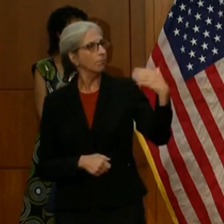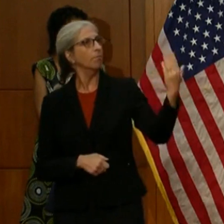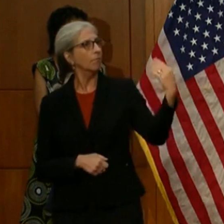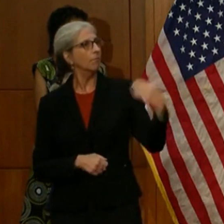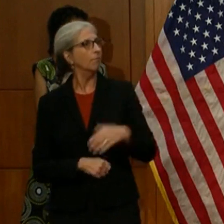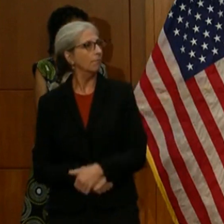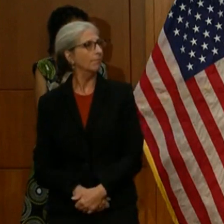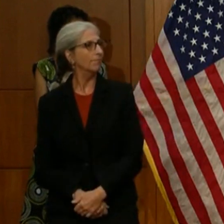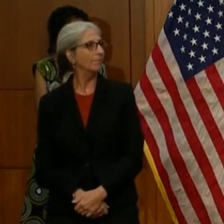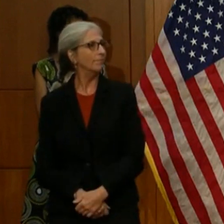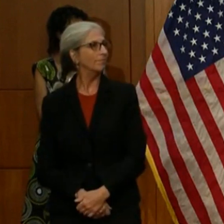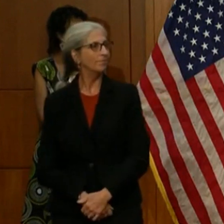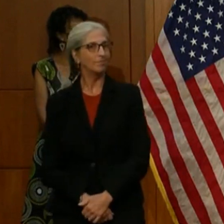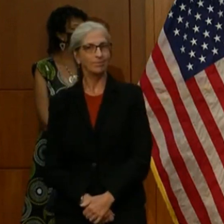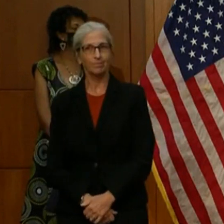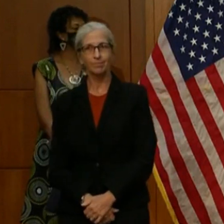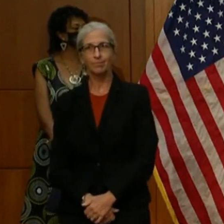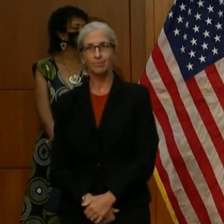forward.